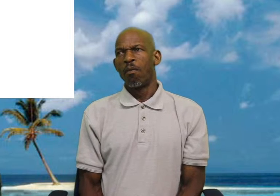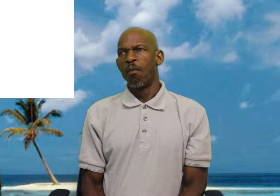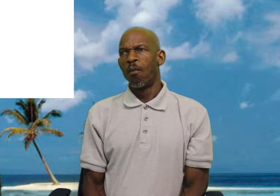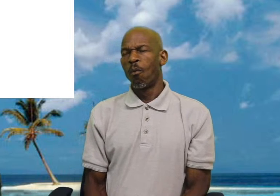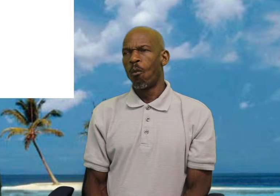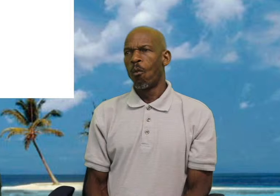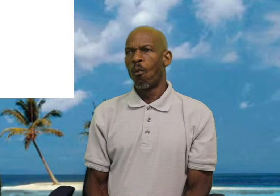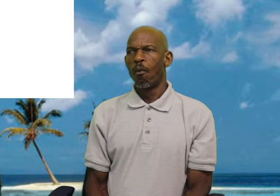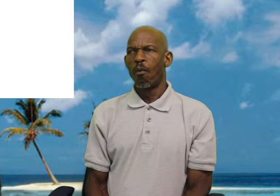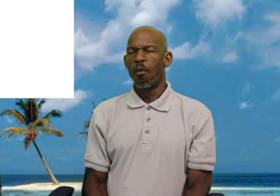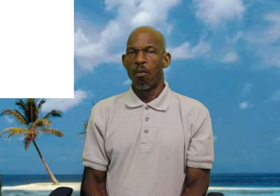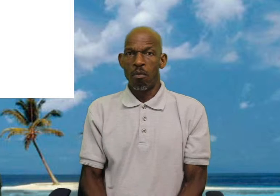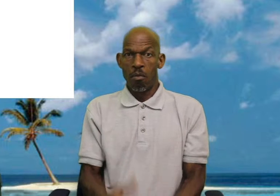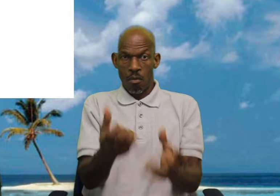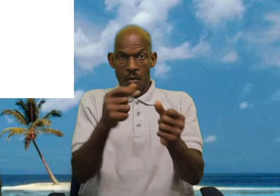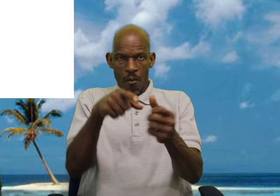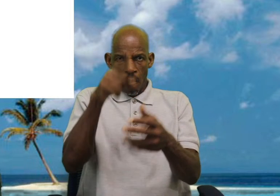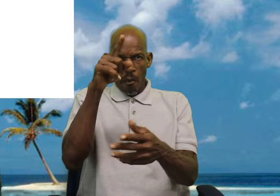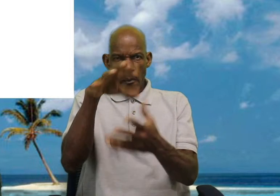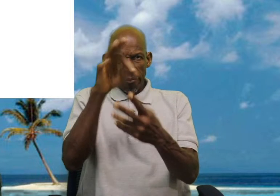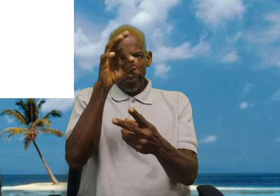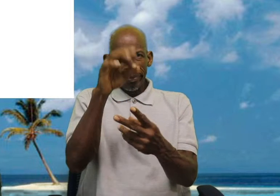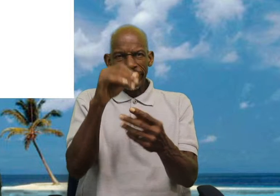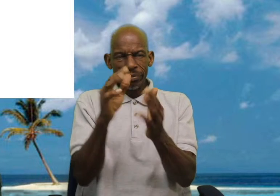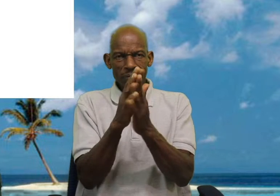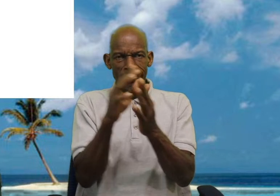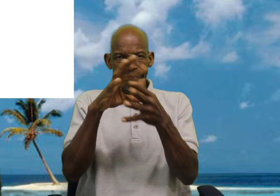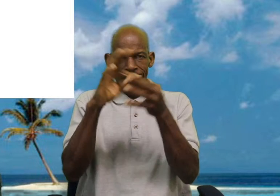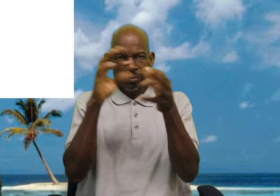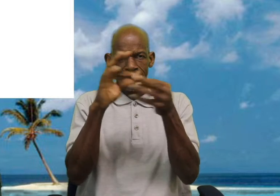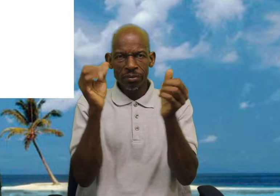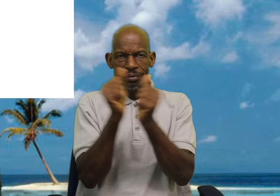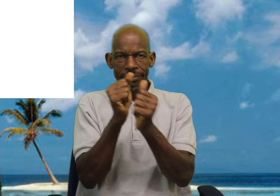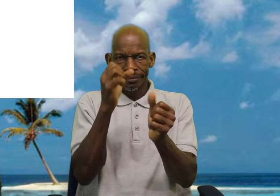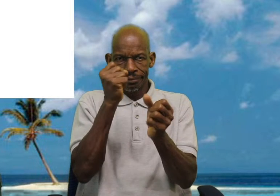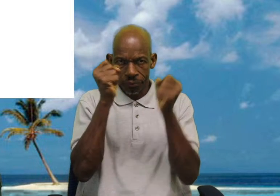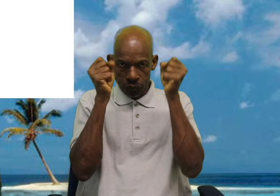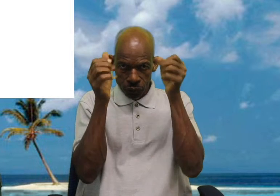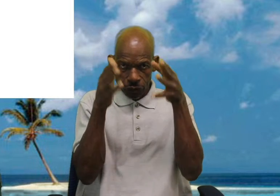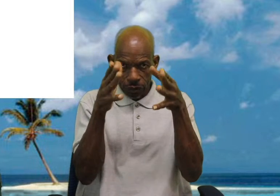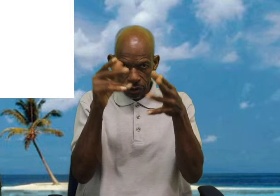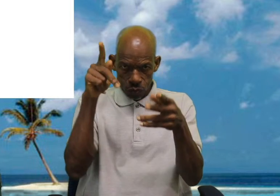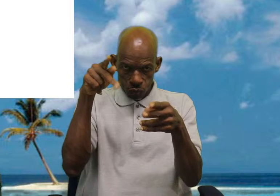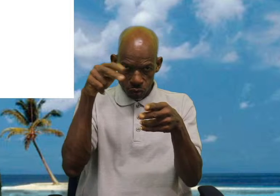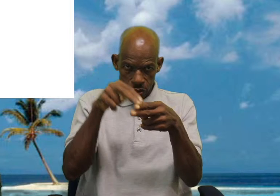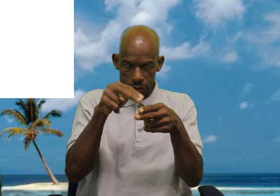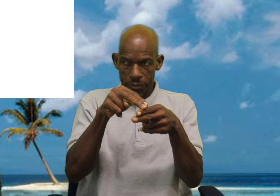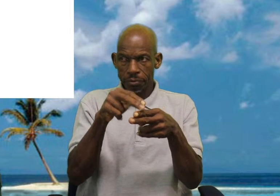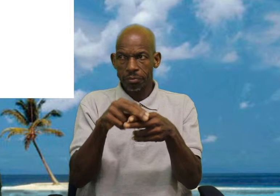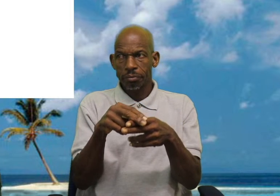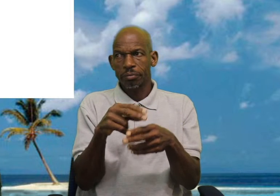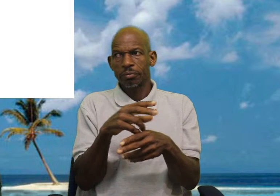is not the only thing I want. So I want he, she,